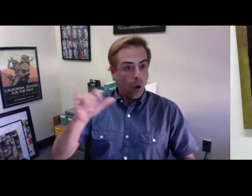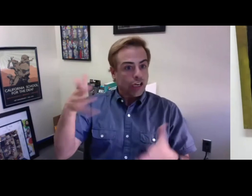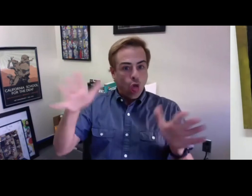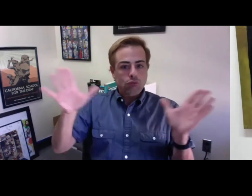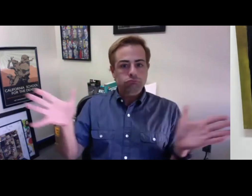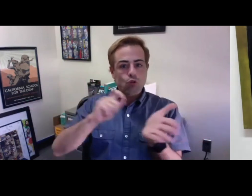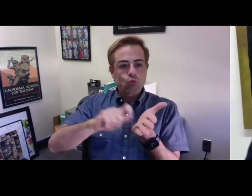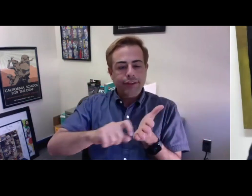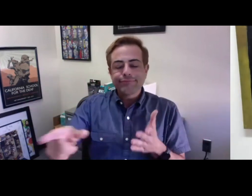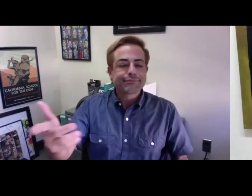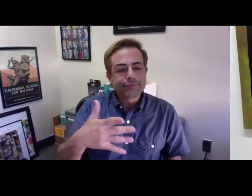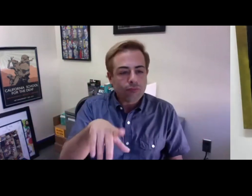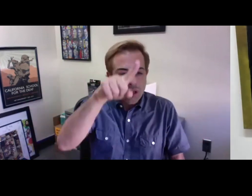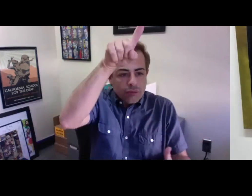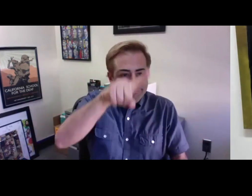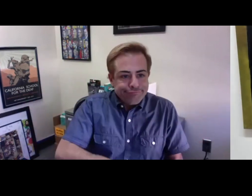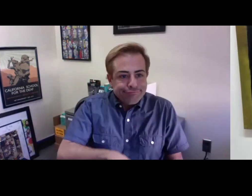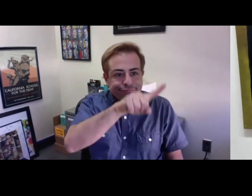that